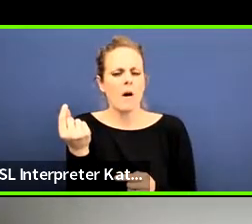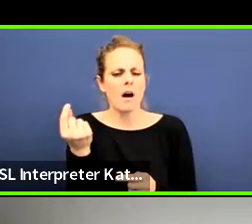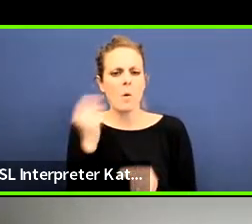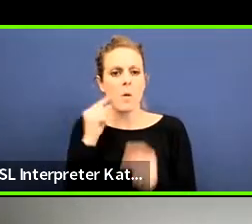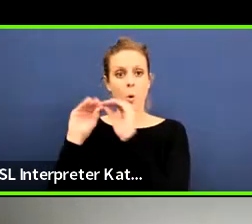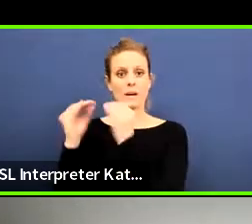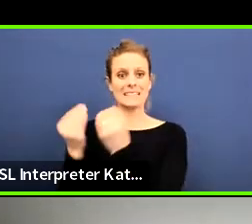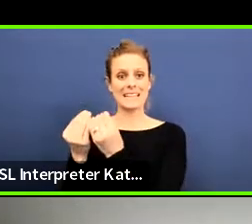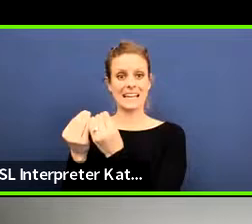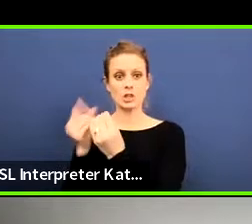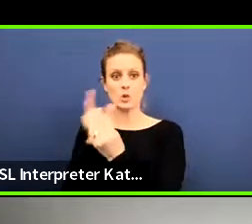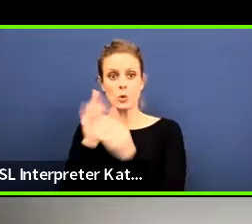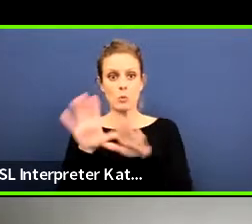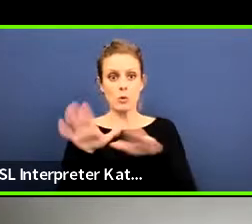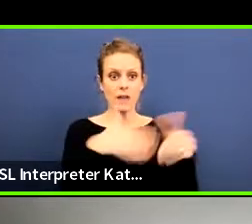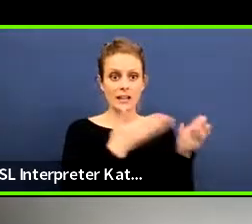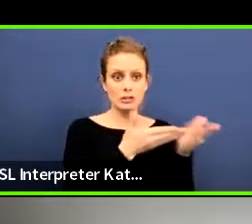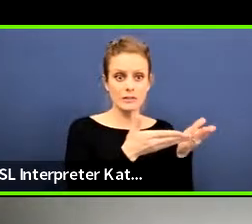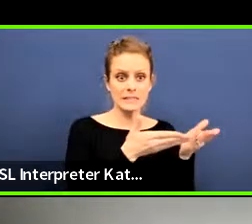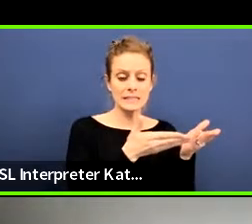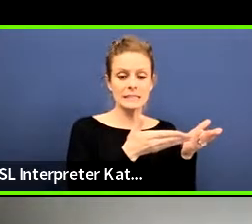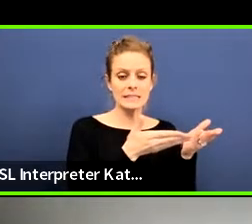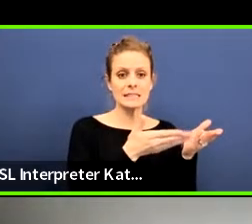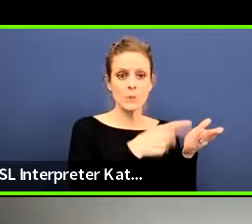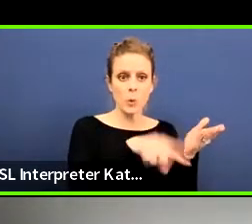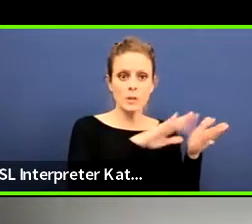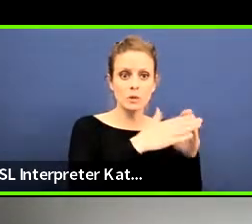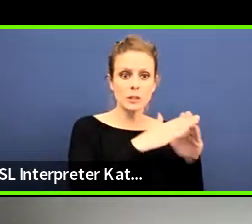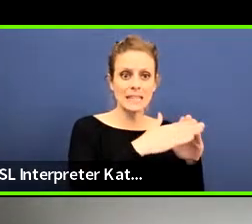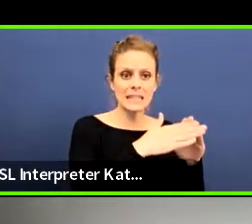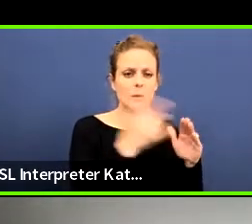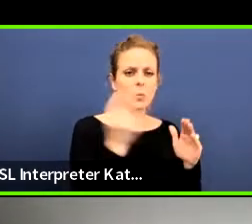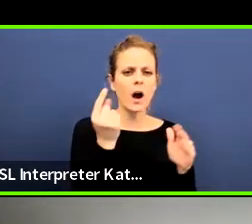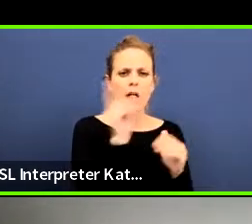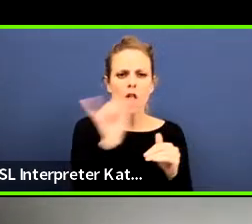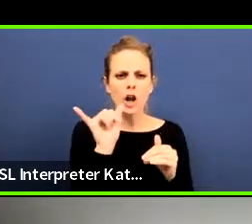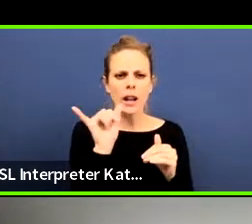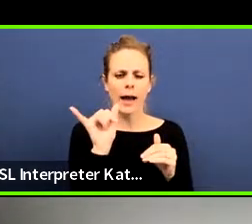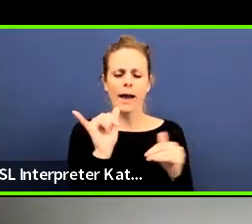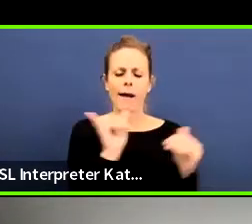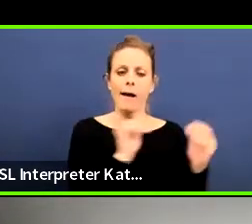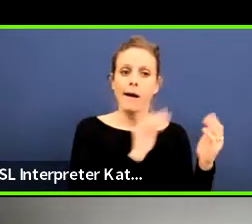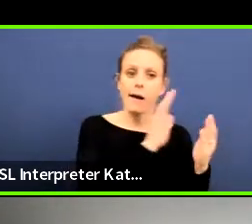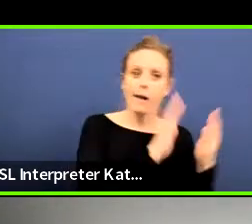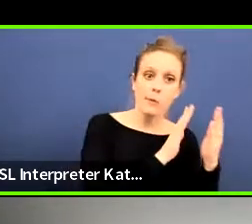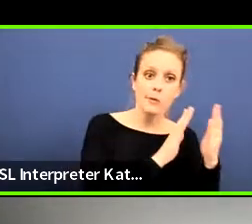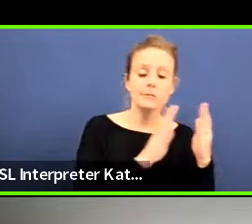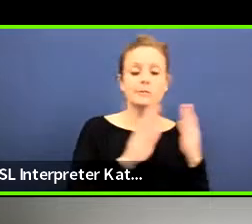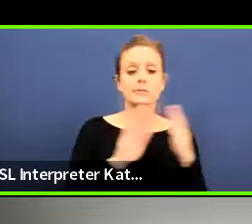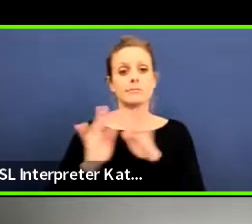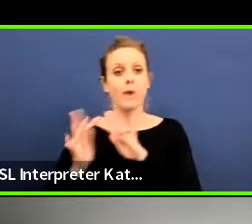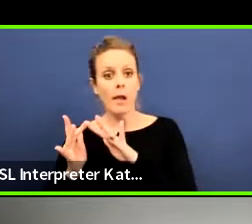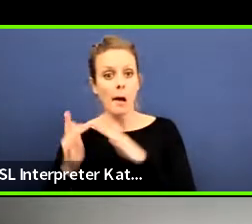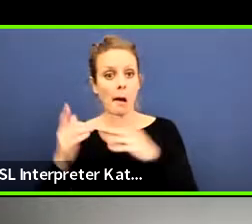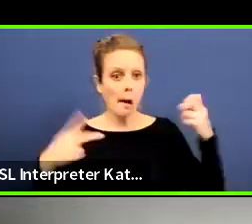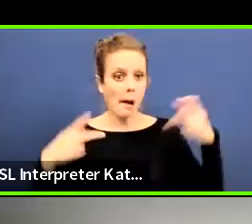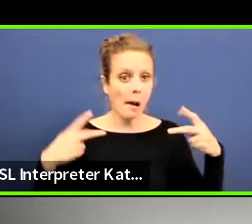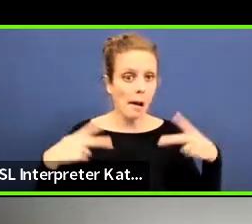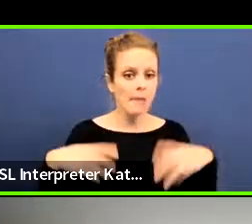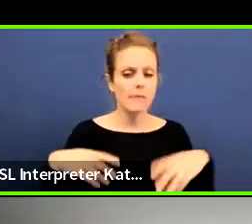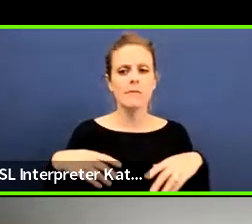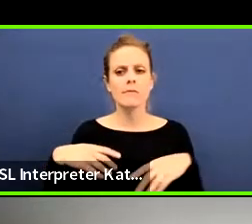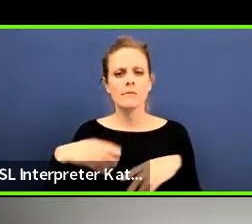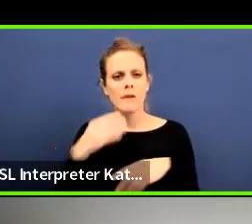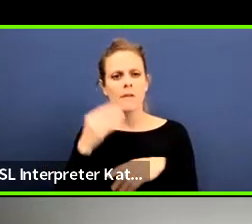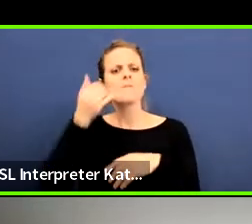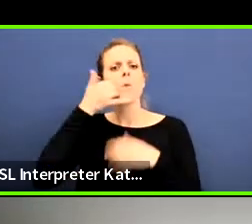those day laborers communities be like? Is it going to be a hybrid model? What kind of hotline can we put together to help support the